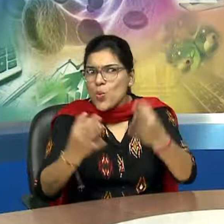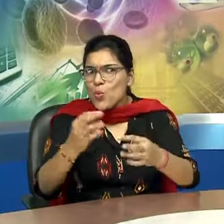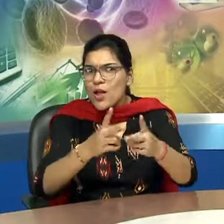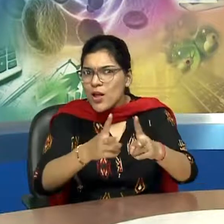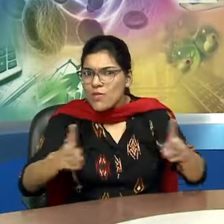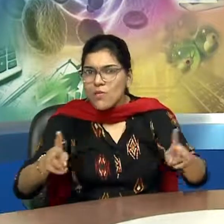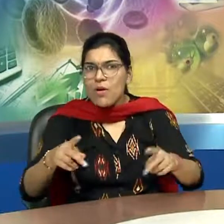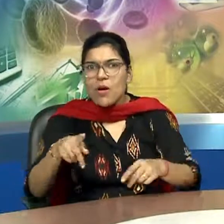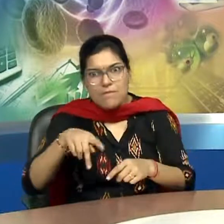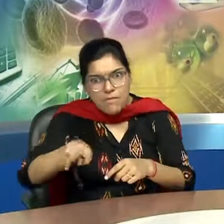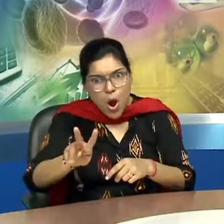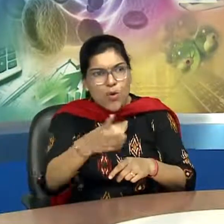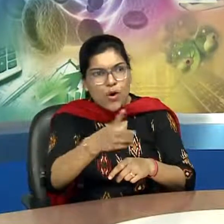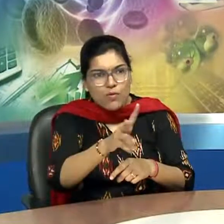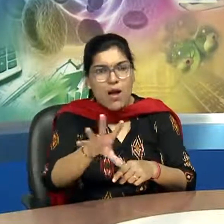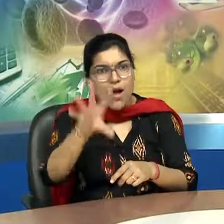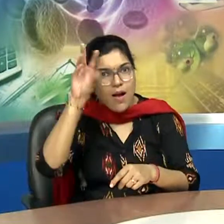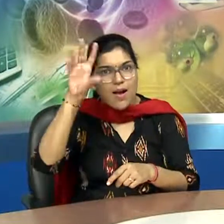and discipline.